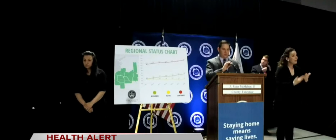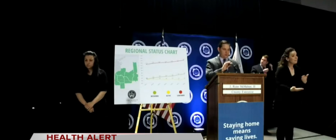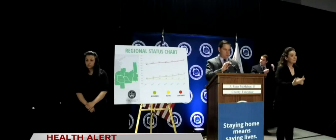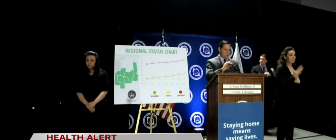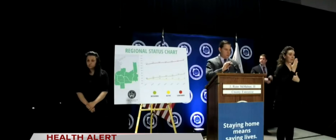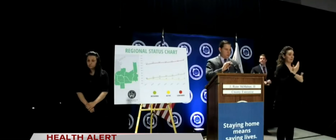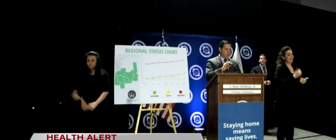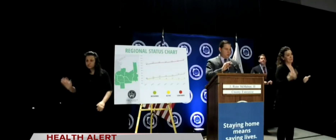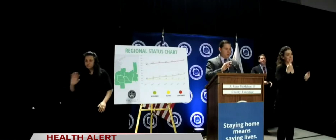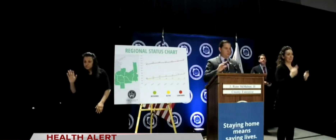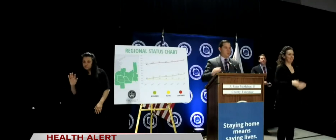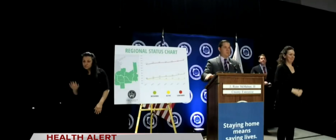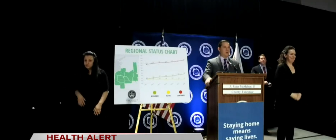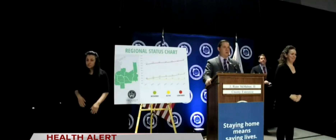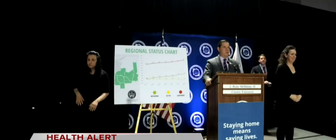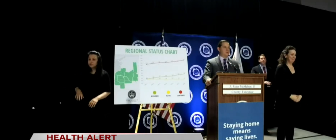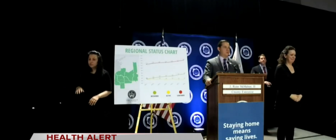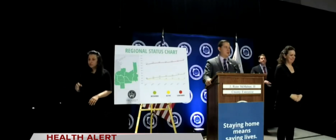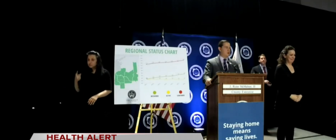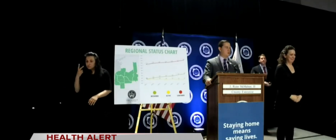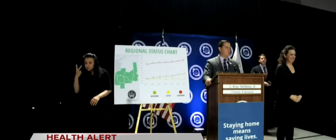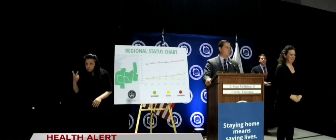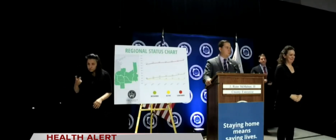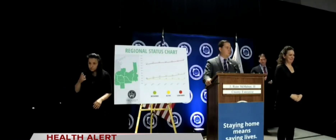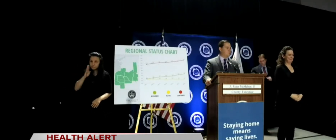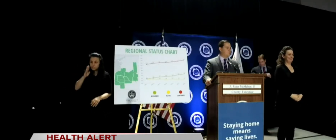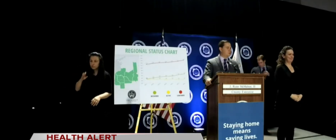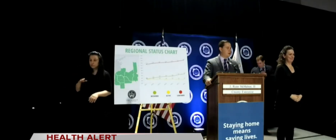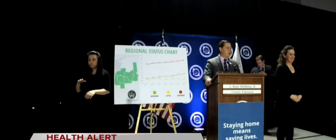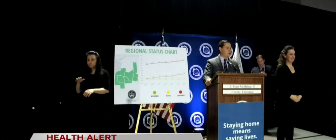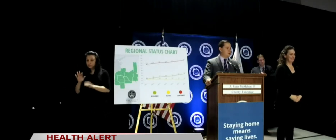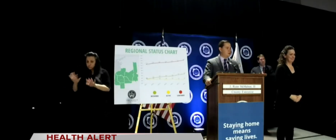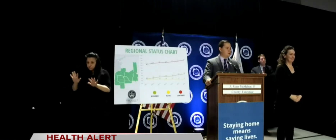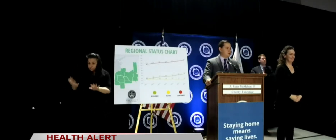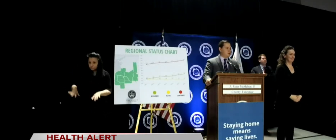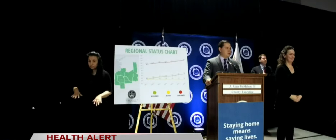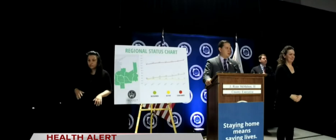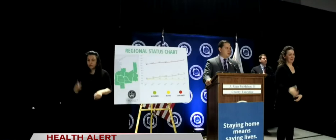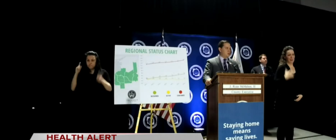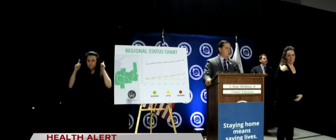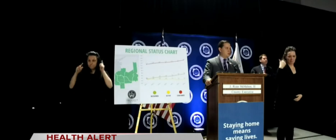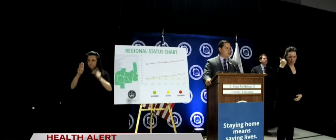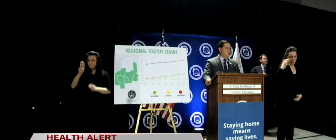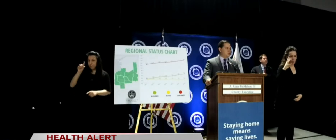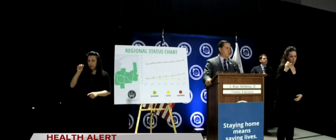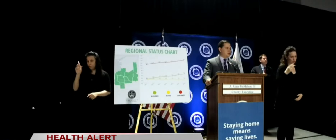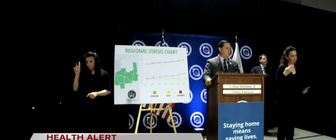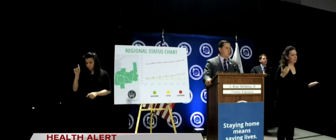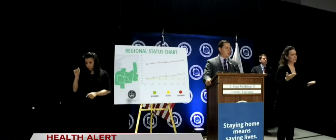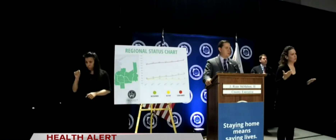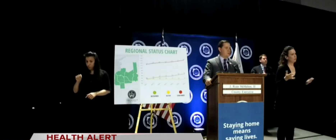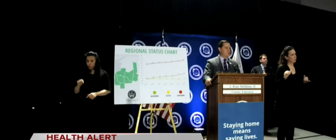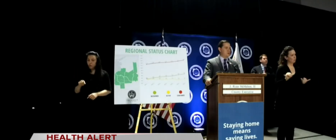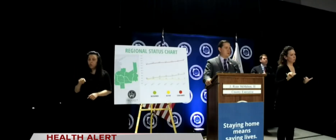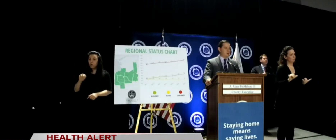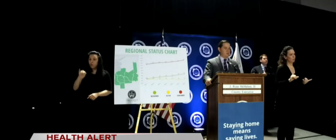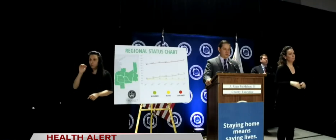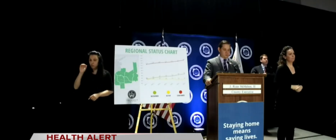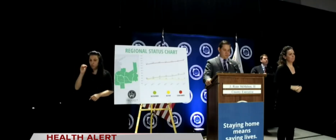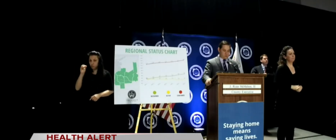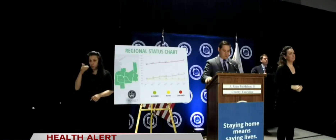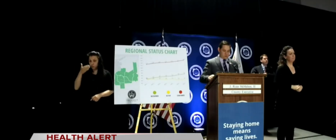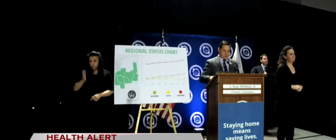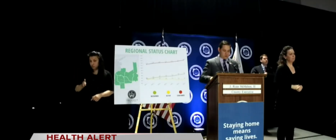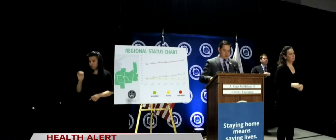you for being here. I'm here with Mayor Walsh. We'll go over some data and touch on a couple points. Mayor